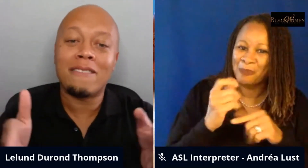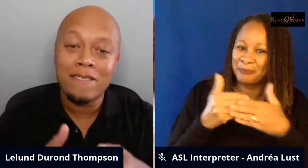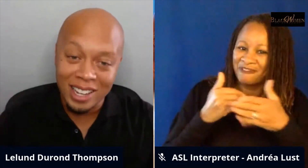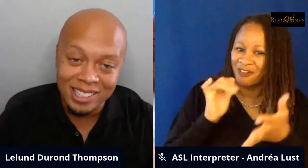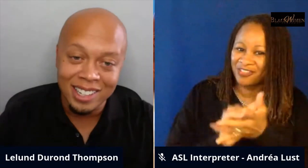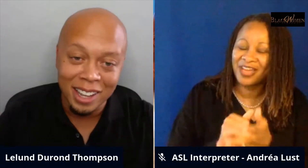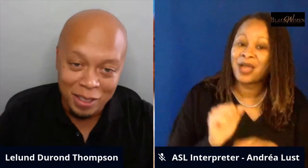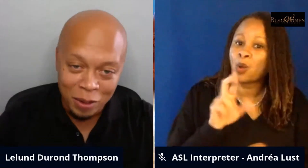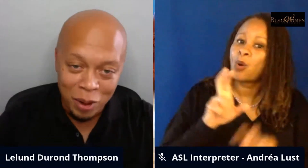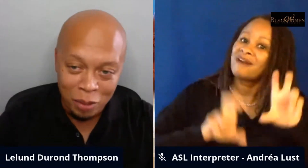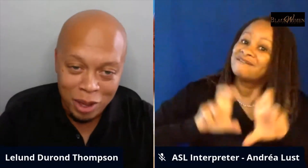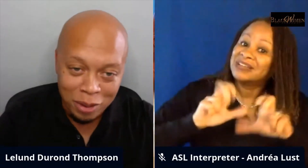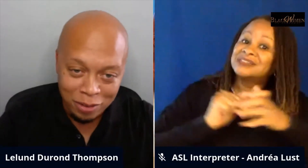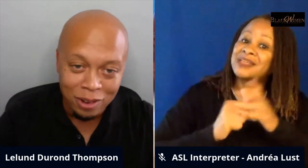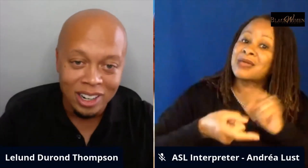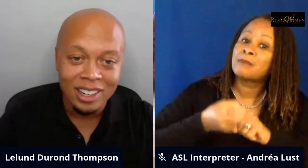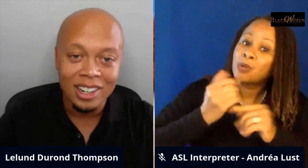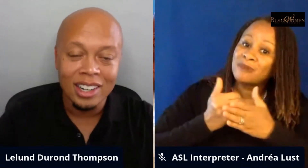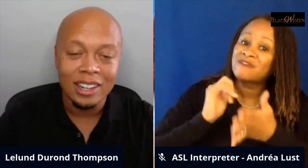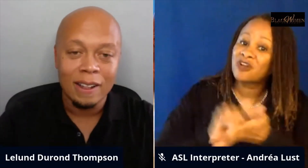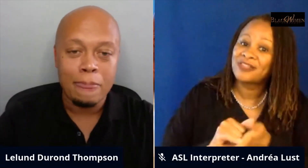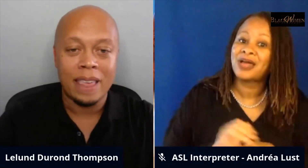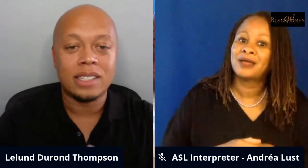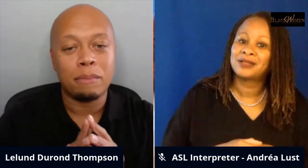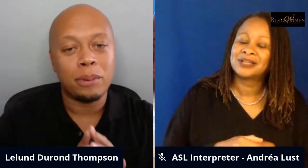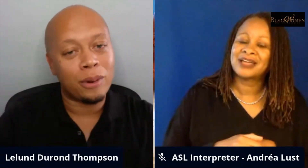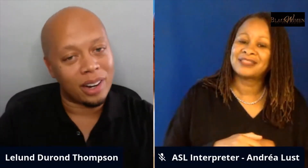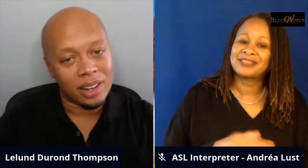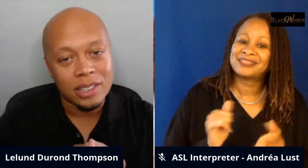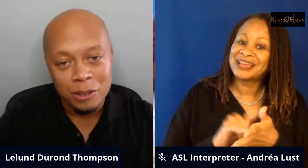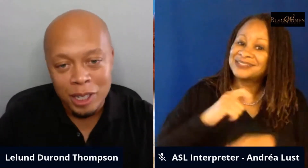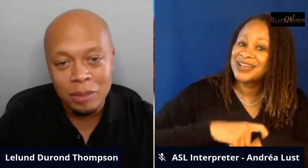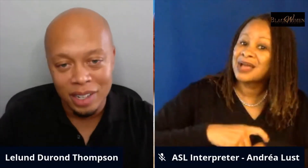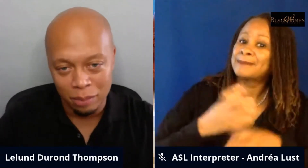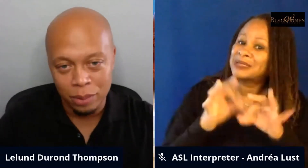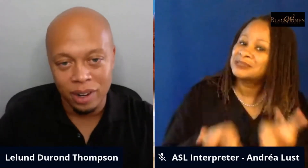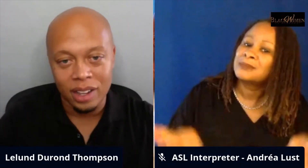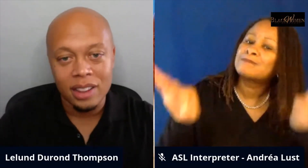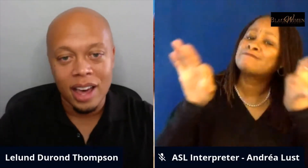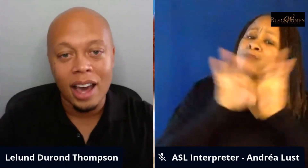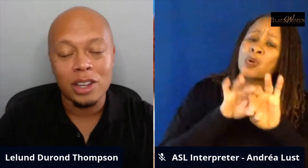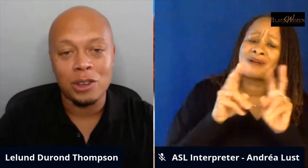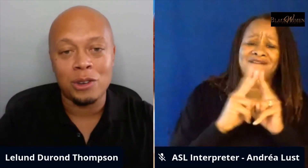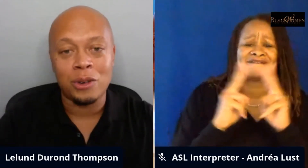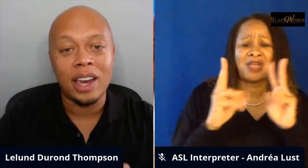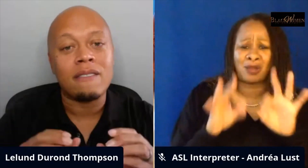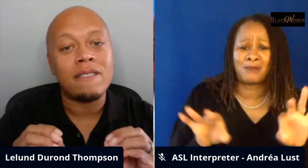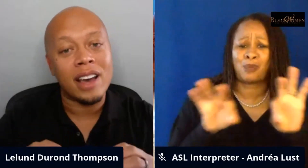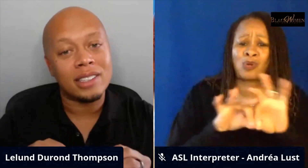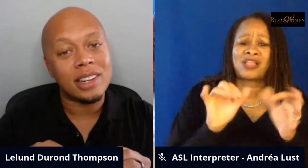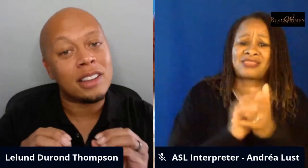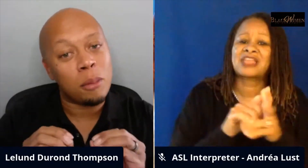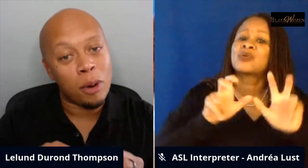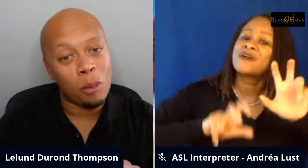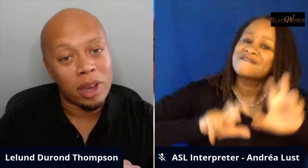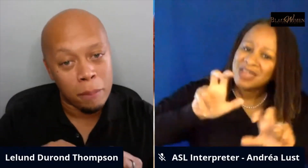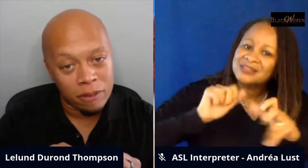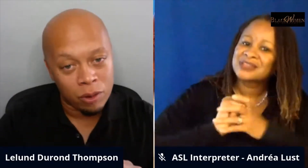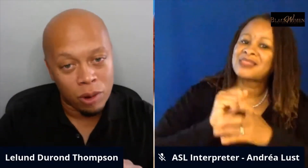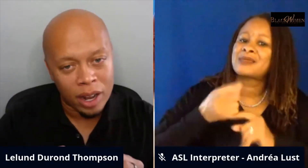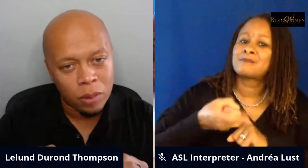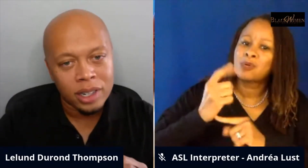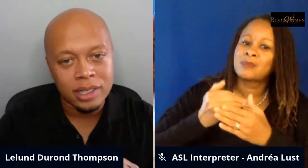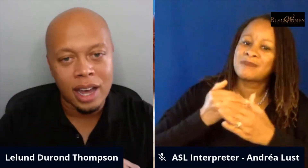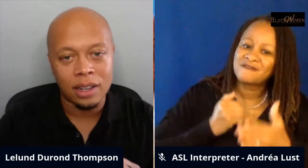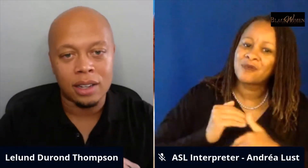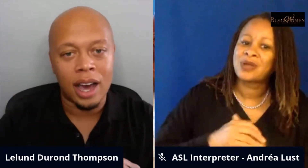or invested in the moment before. It's important, extremely important, that you invest in the moment